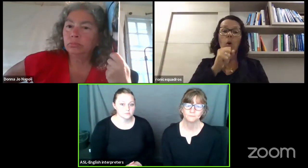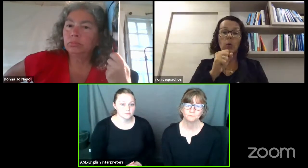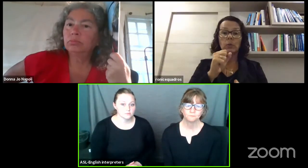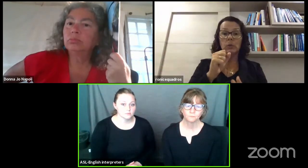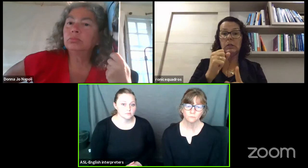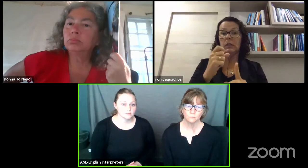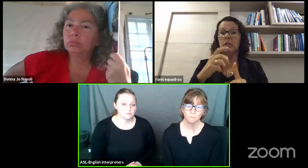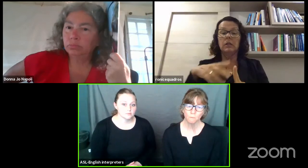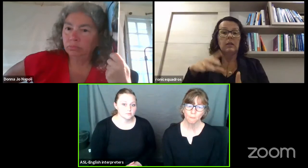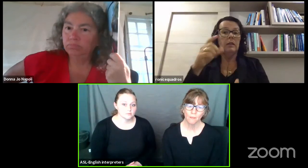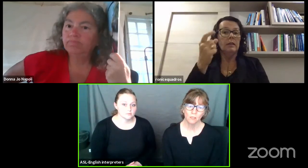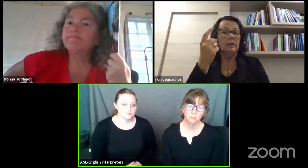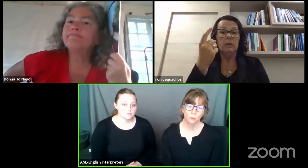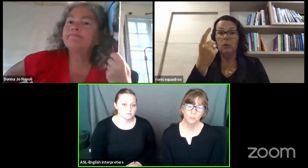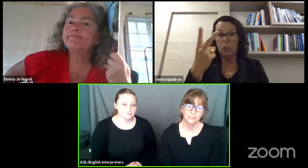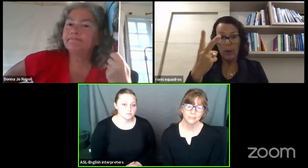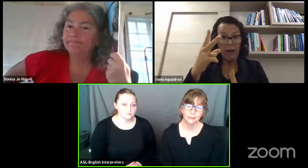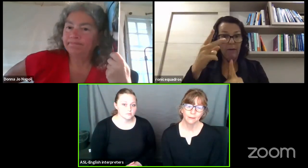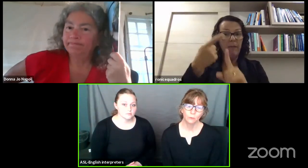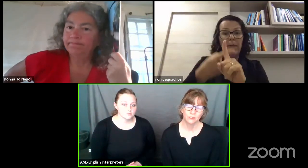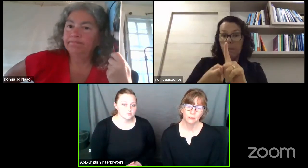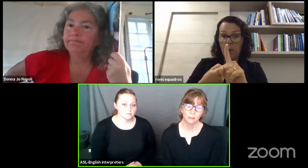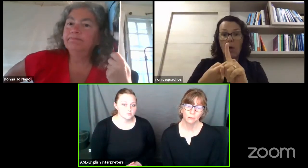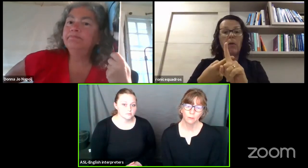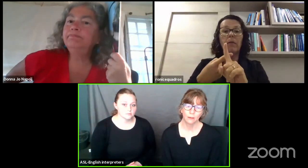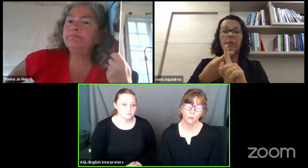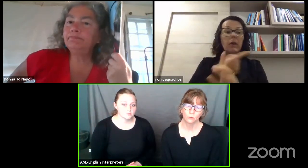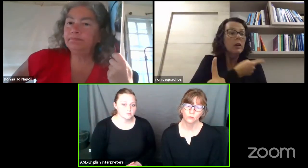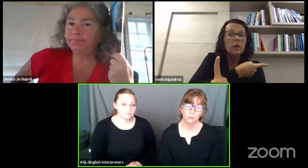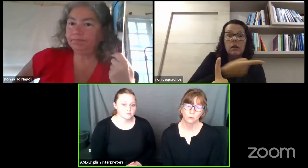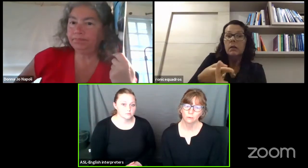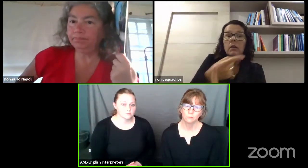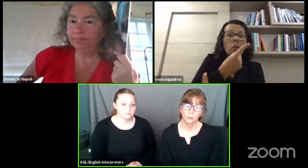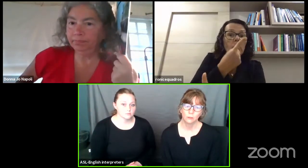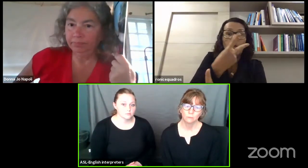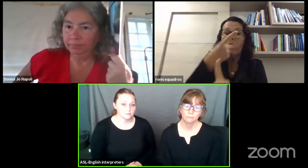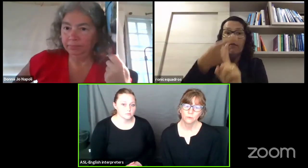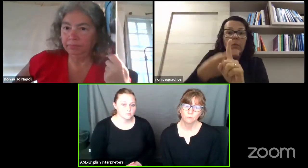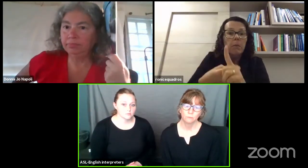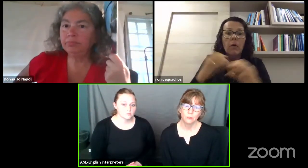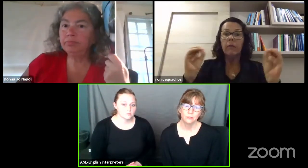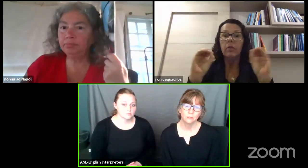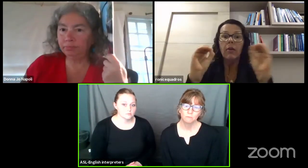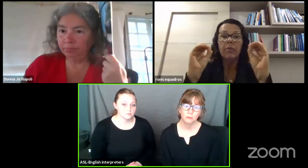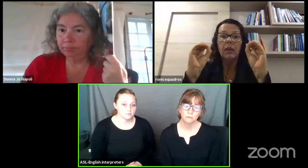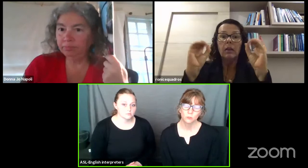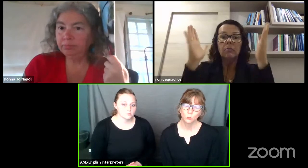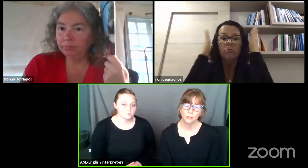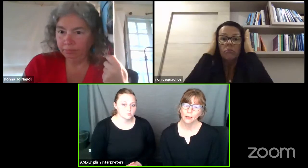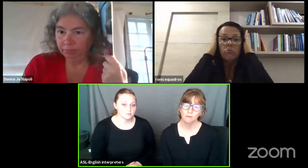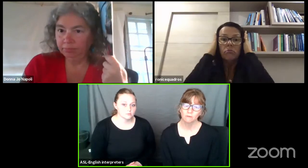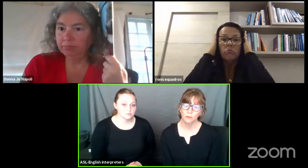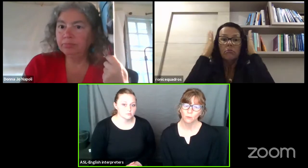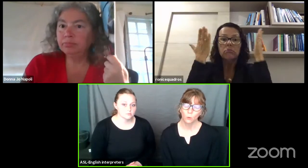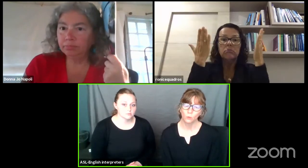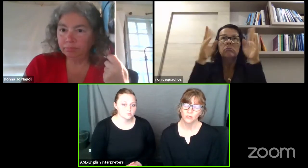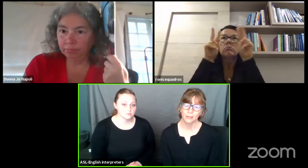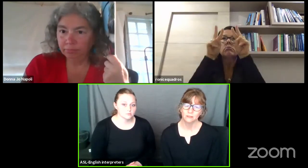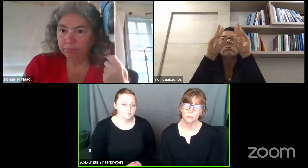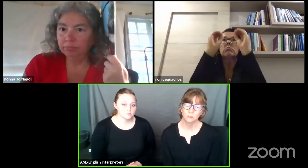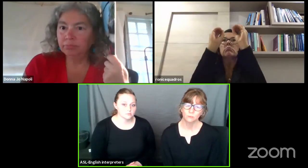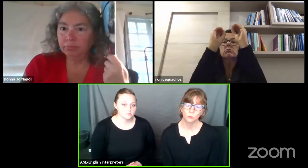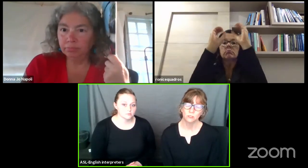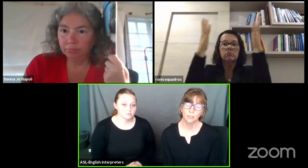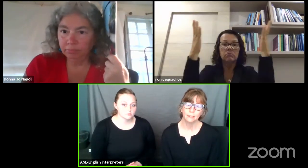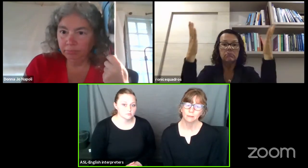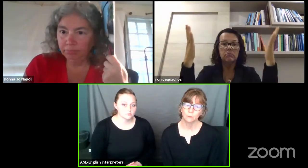there? So let's say we're thinking about maybe a 2.5-month-old that